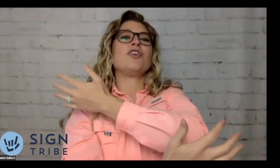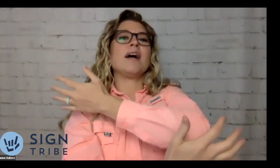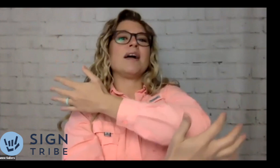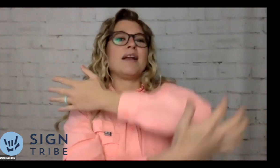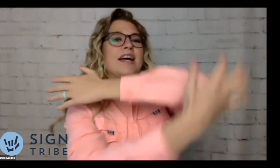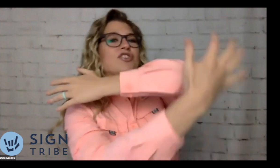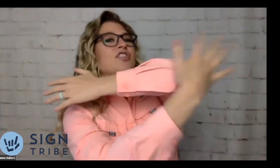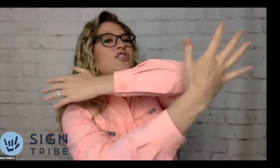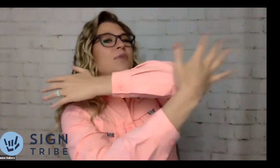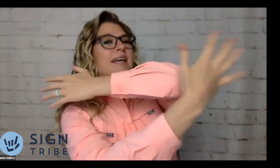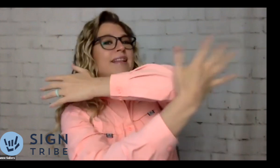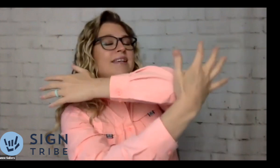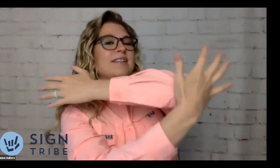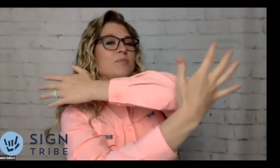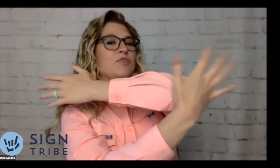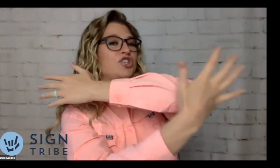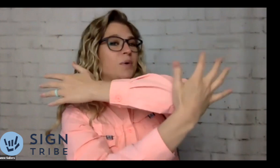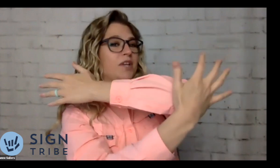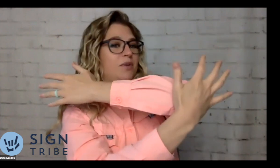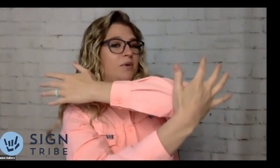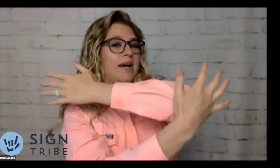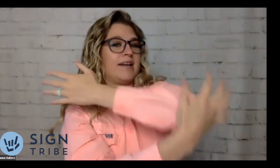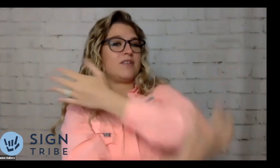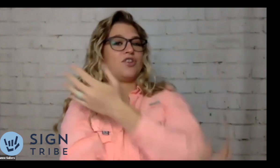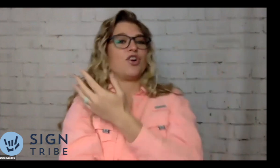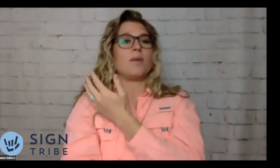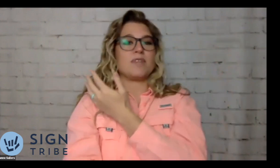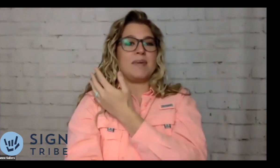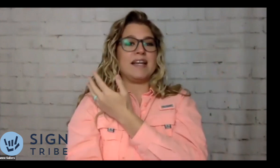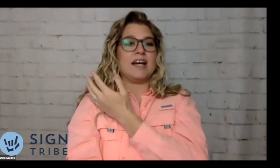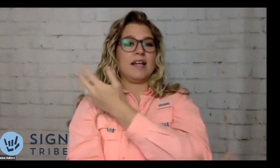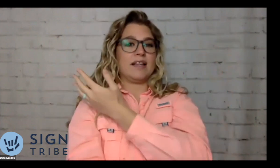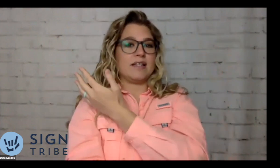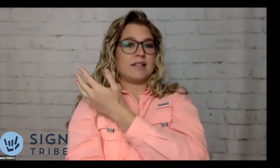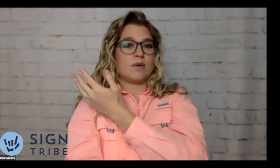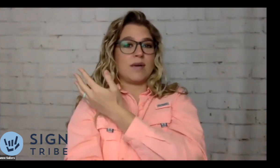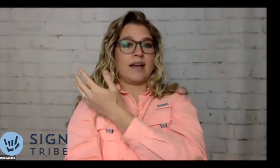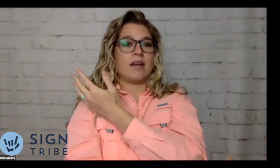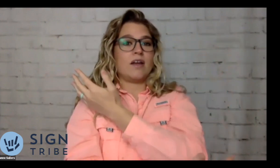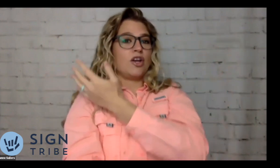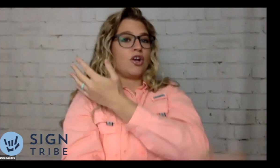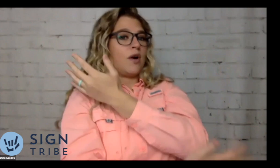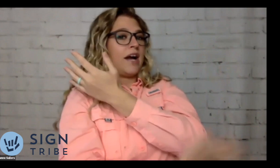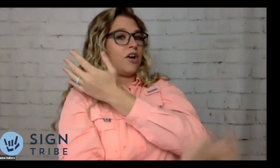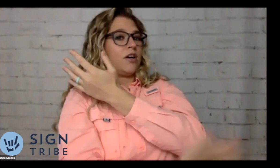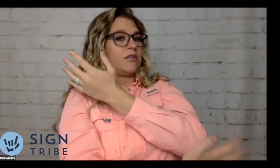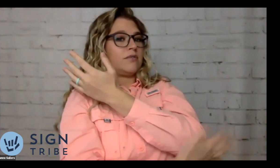gonna actually do like this, I'm just showing you, okay? So your arm's gonna be down like this, okay? Cracker,